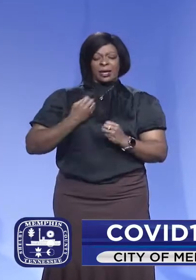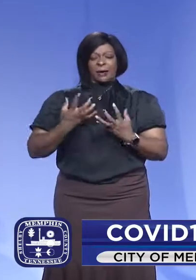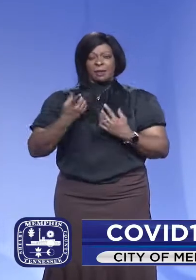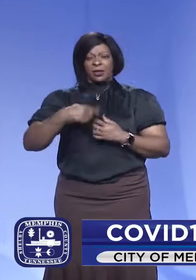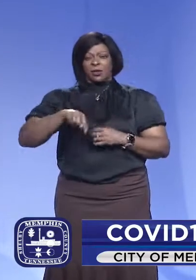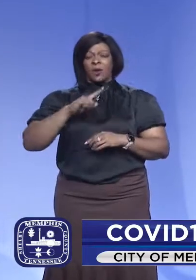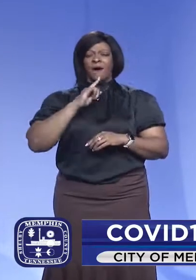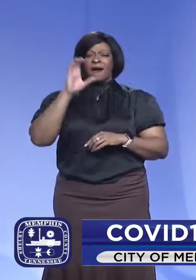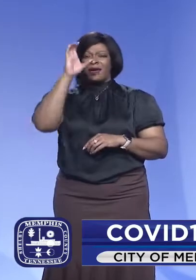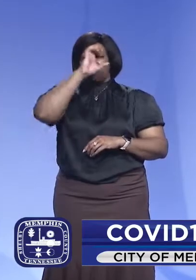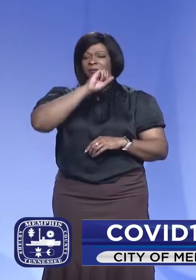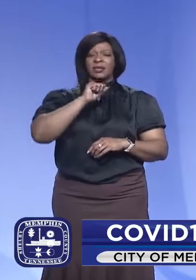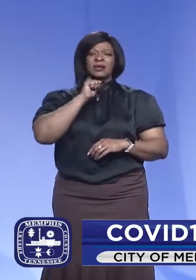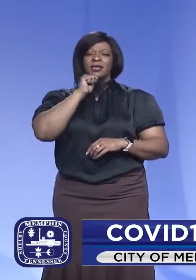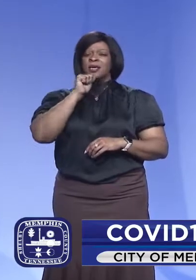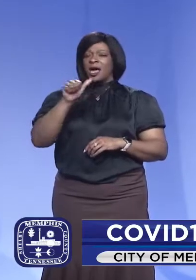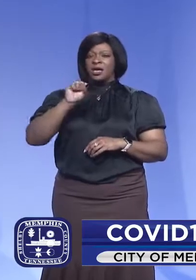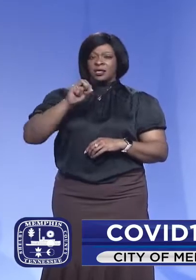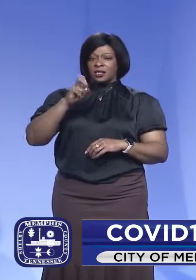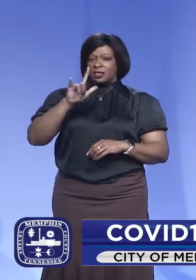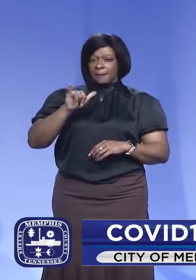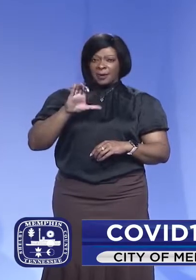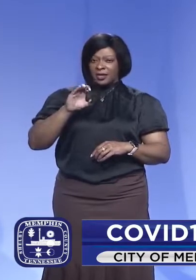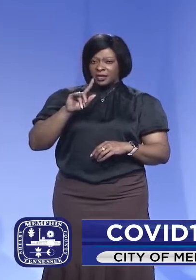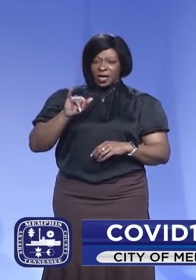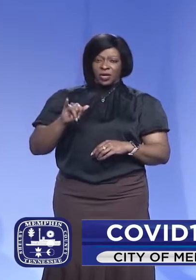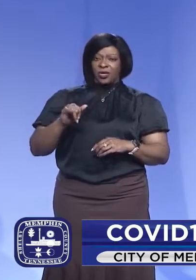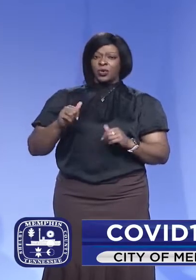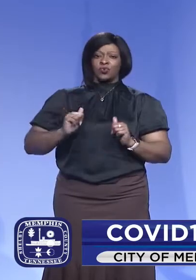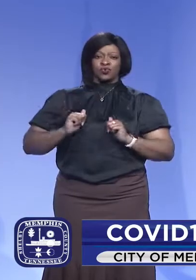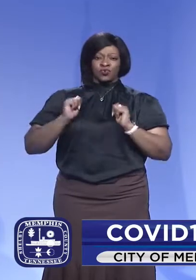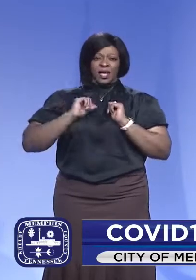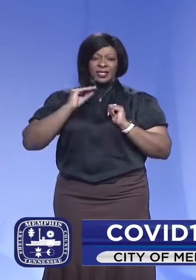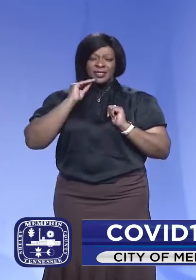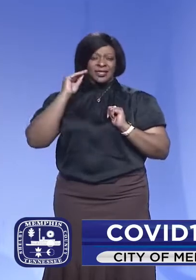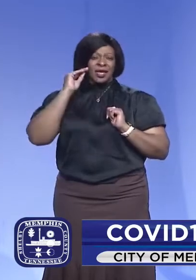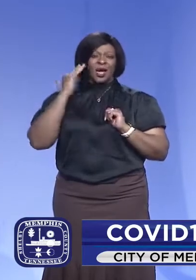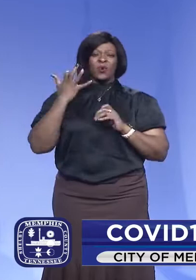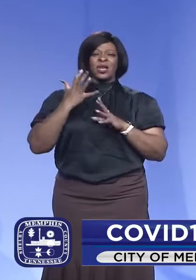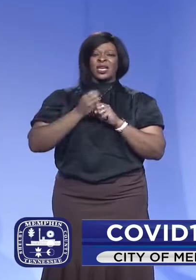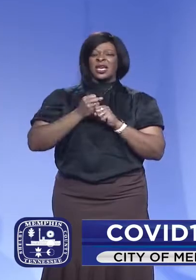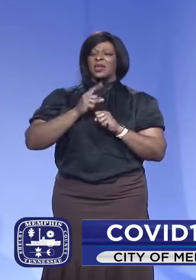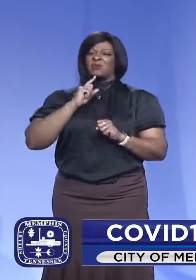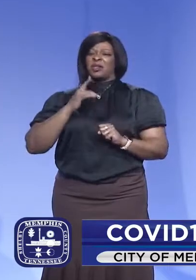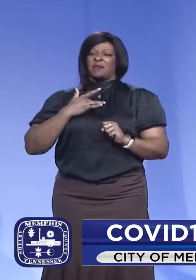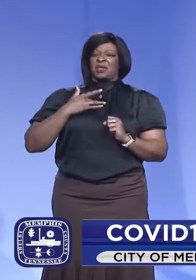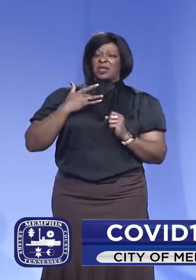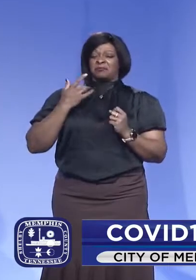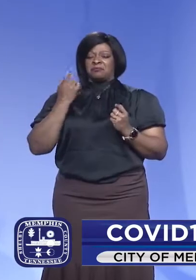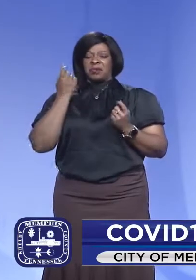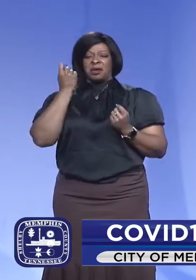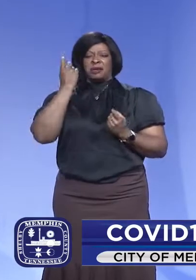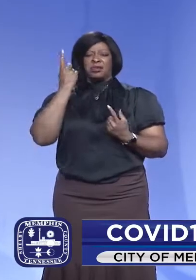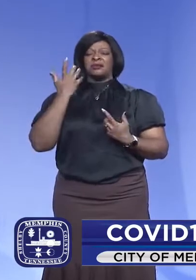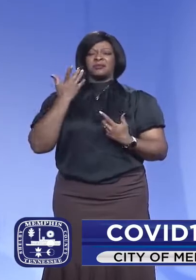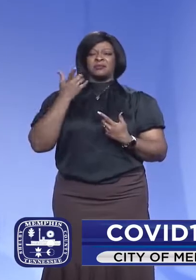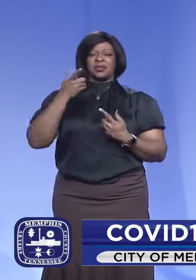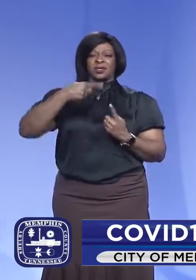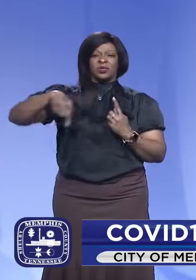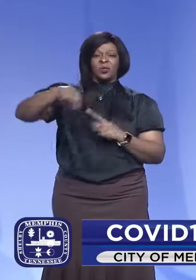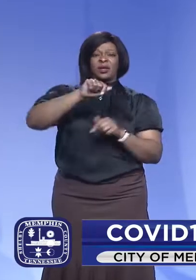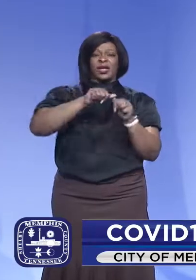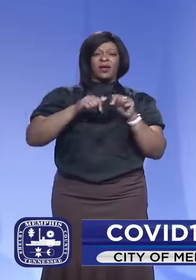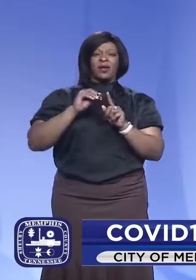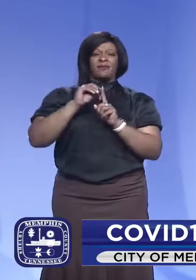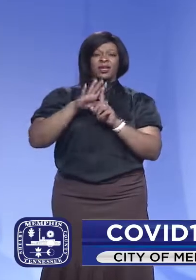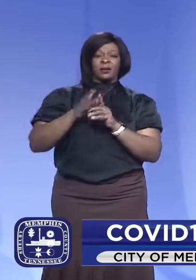are estimated to not be Shelby County residents. I'm trying to get a feel for the strain on the system due to surrounding areas, and I